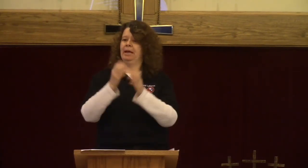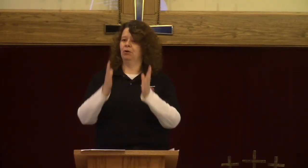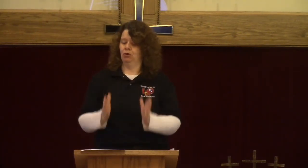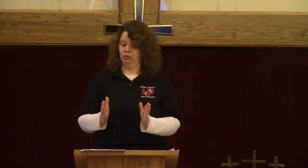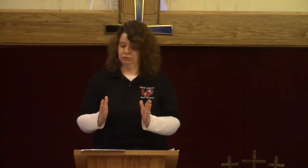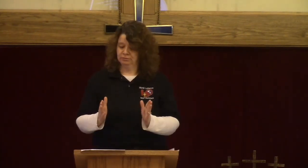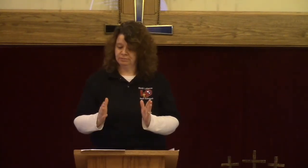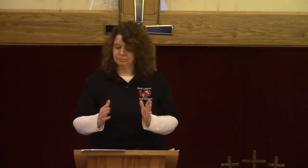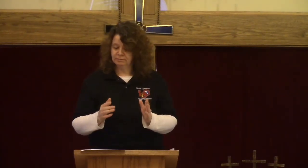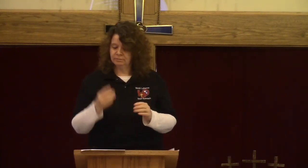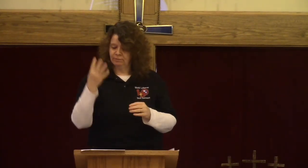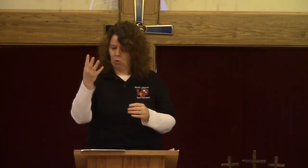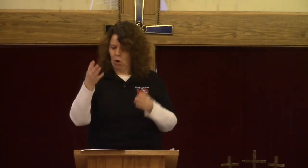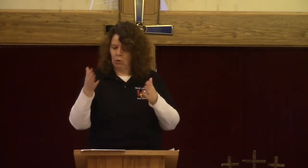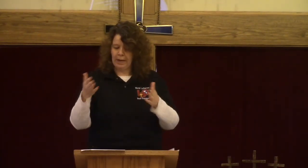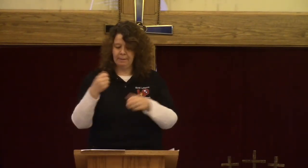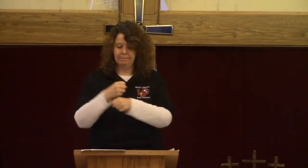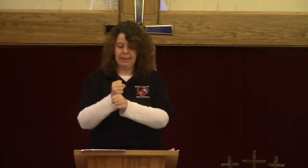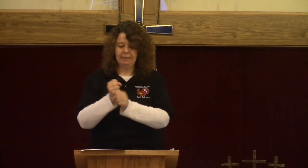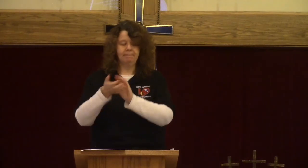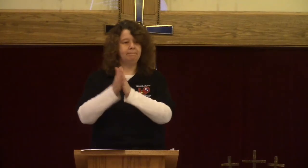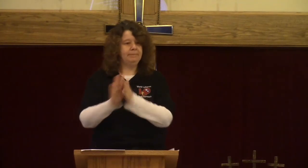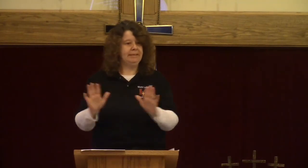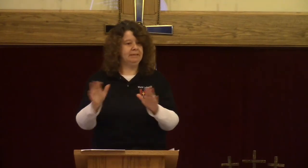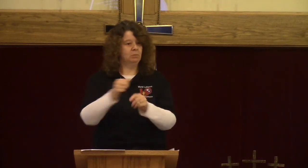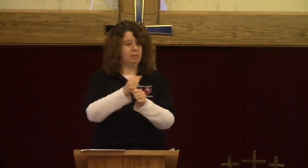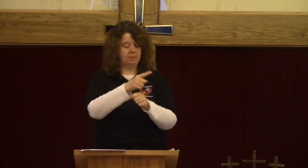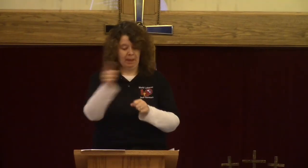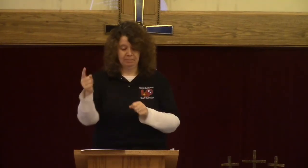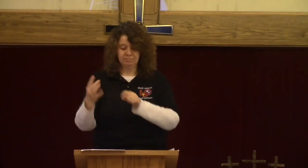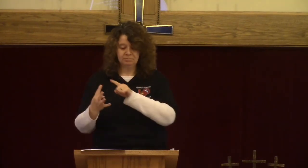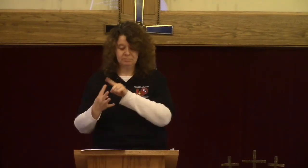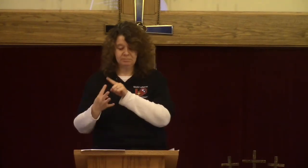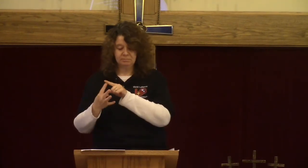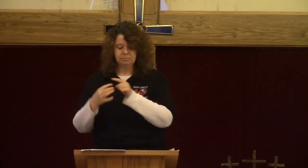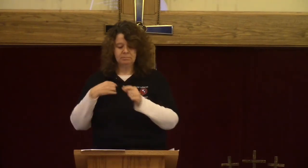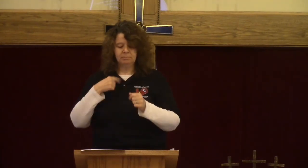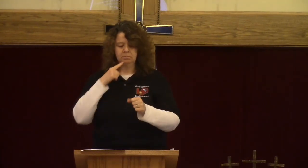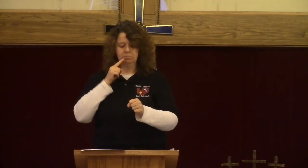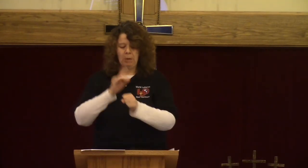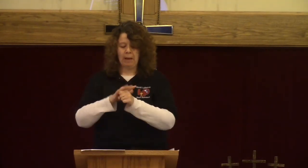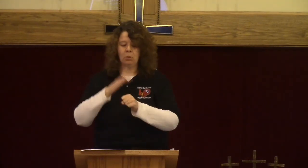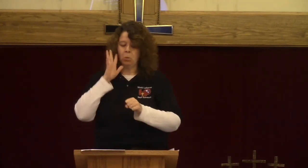about deaf peacemakers. There are 4 ways to make peace with each other.